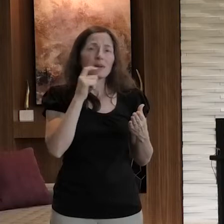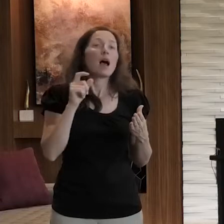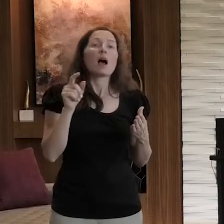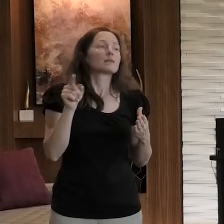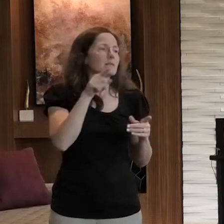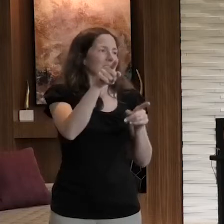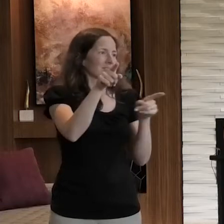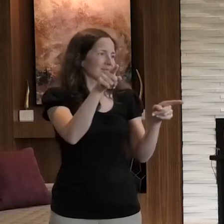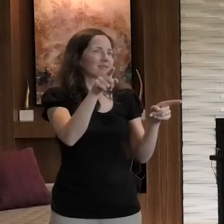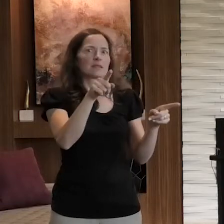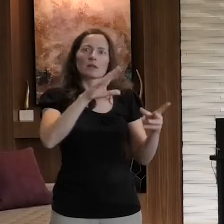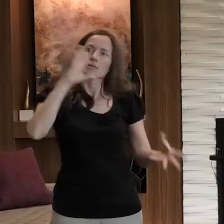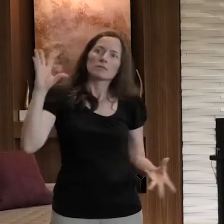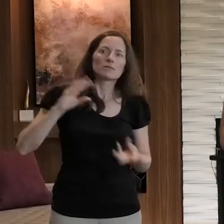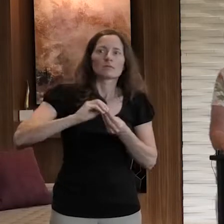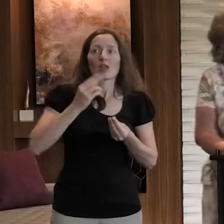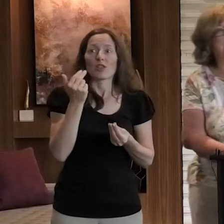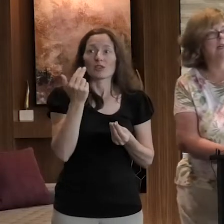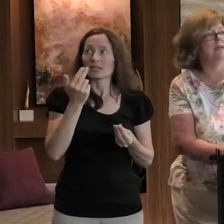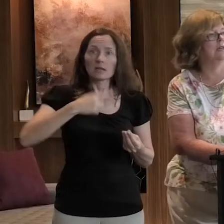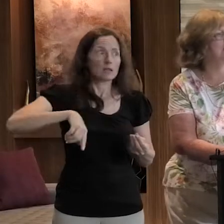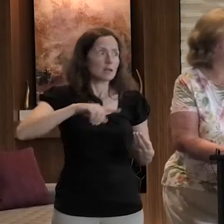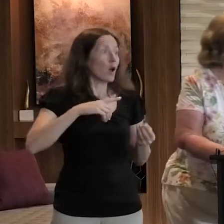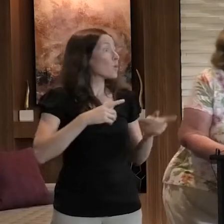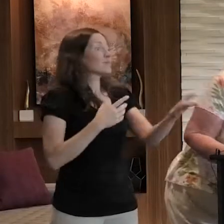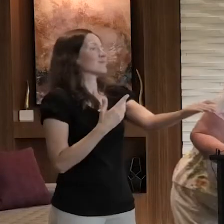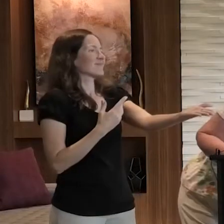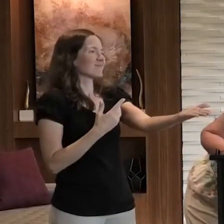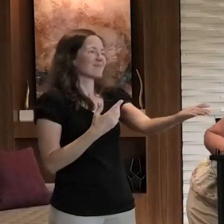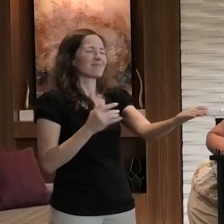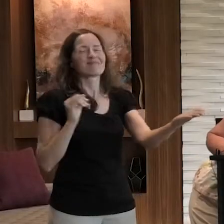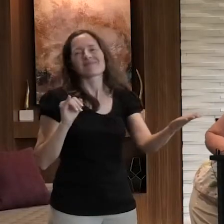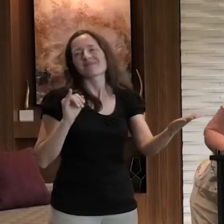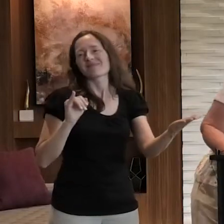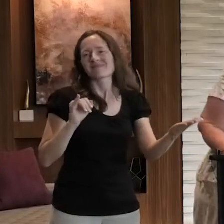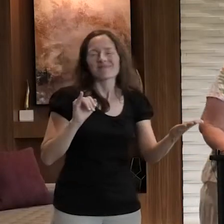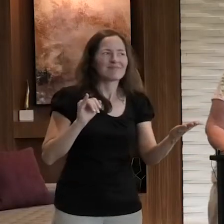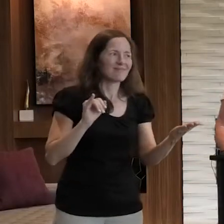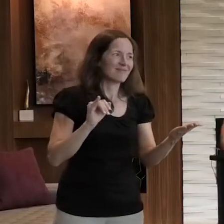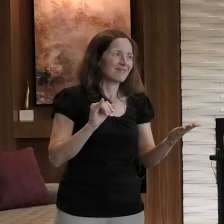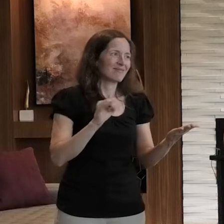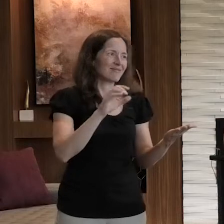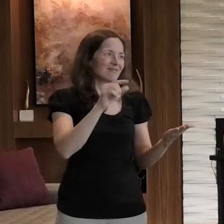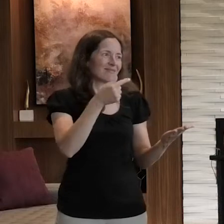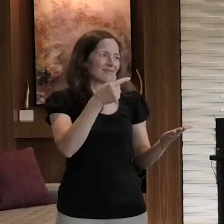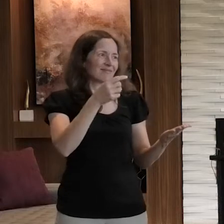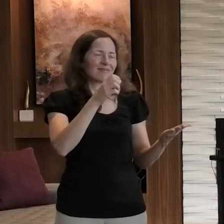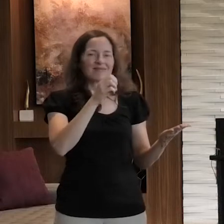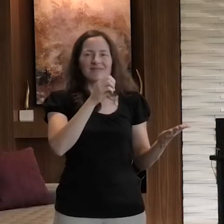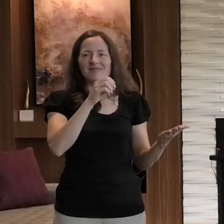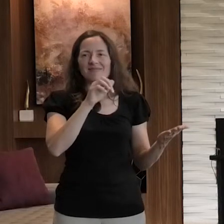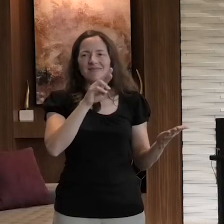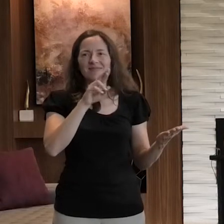us. We're all volunteers. Who? Where did I? Oh, Gerald, hi. You're sitting